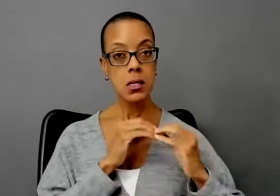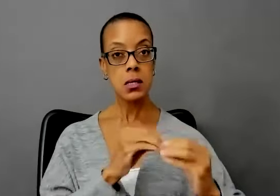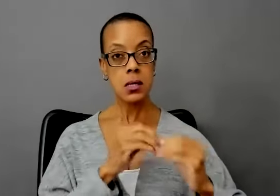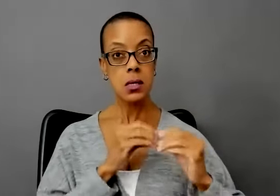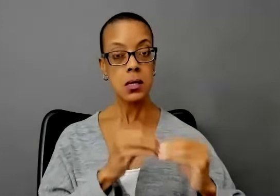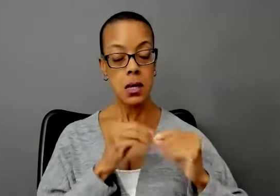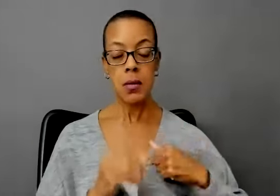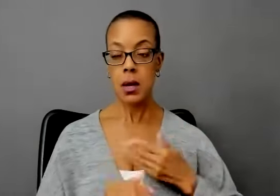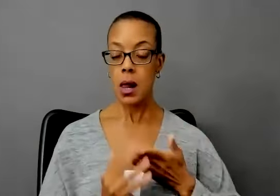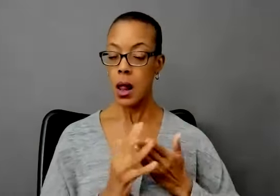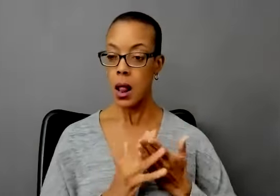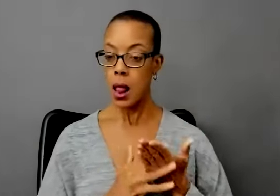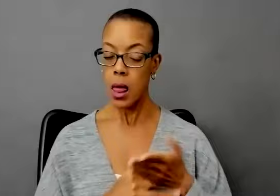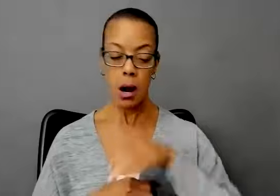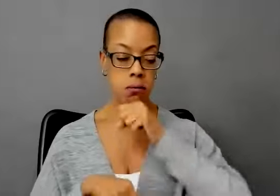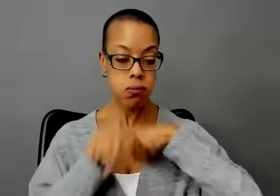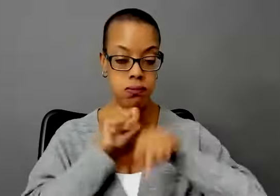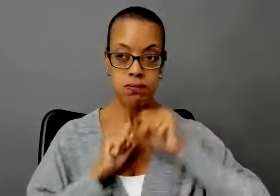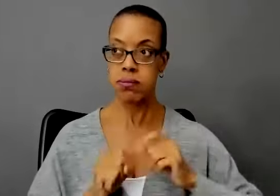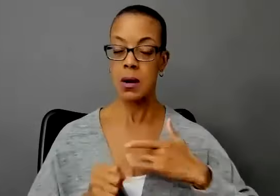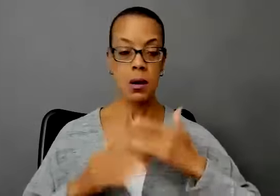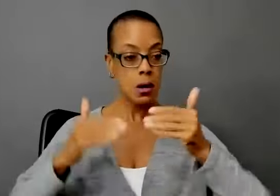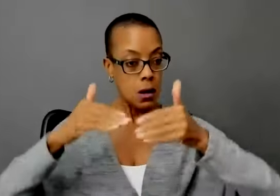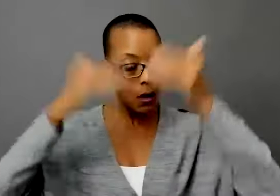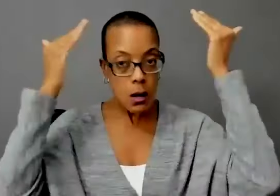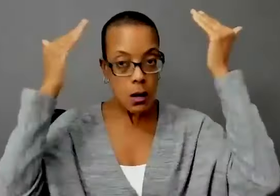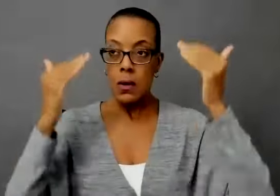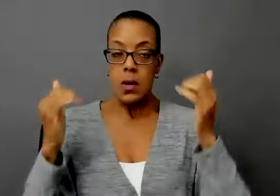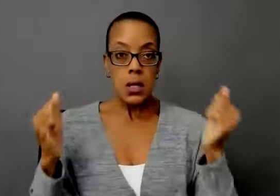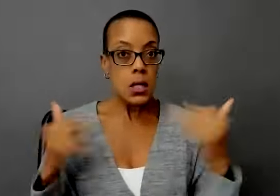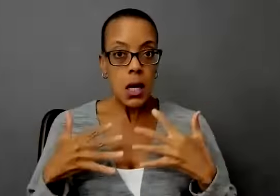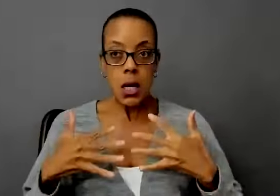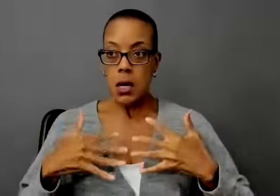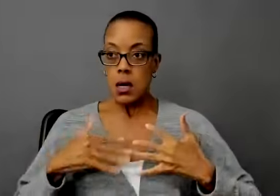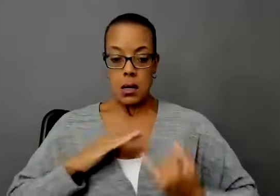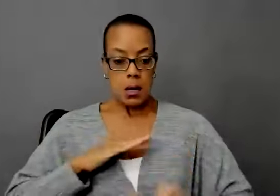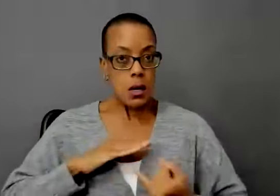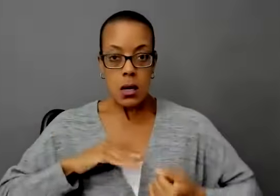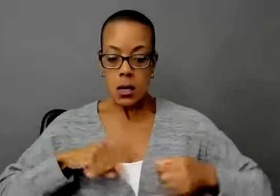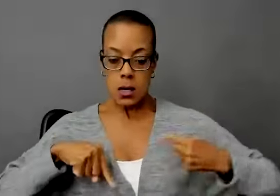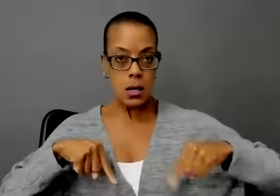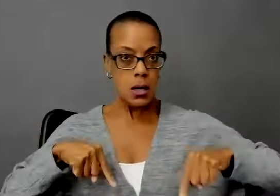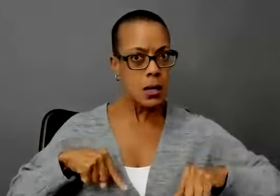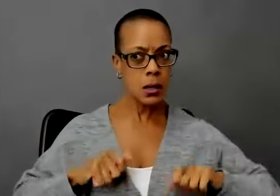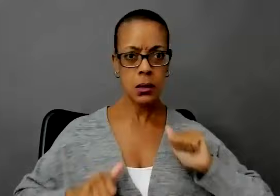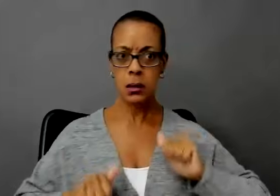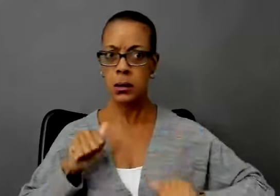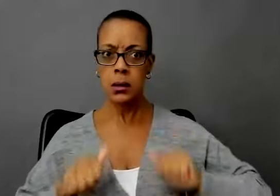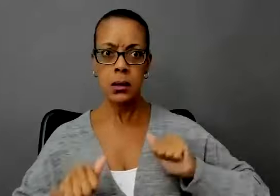me feel overwhelmed and fearful and insecure, and also unsure about what right I